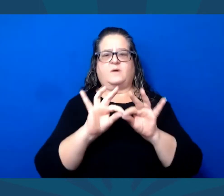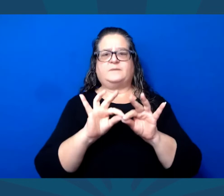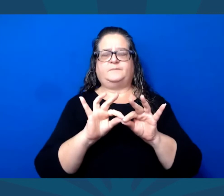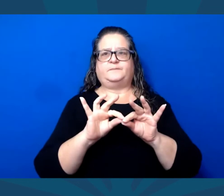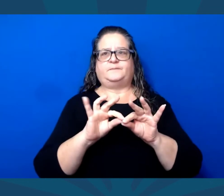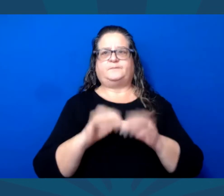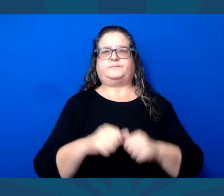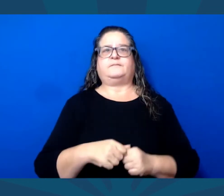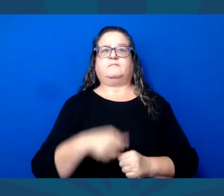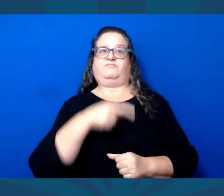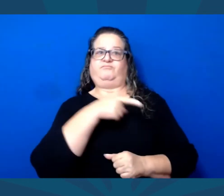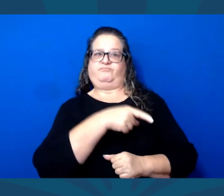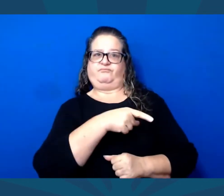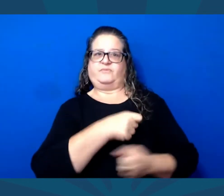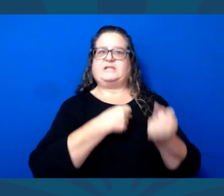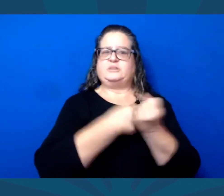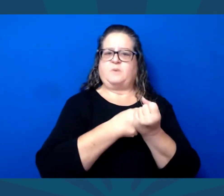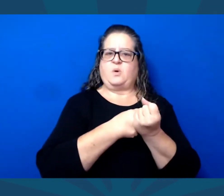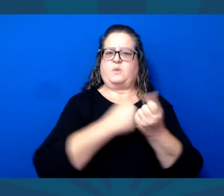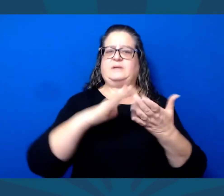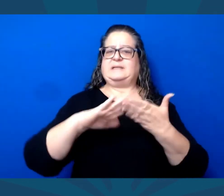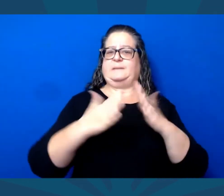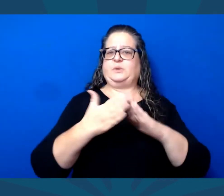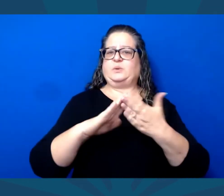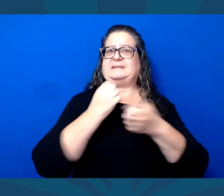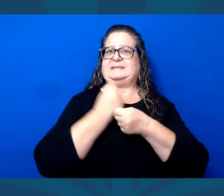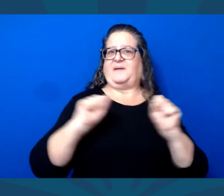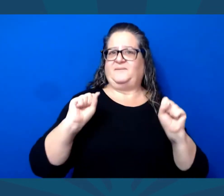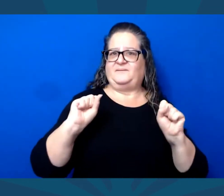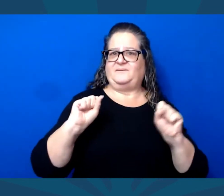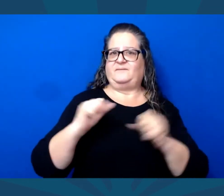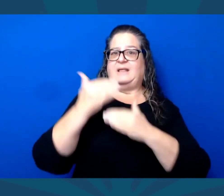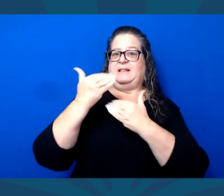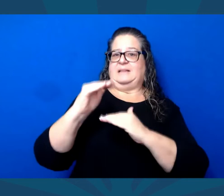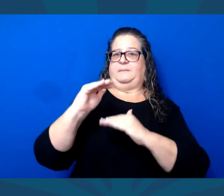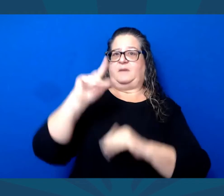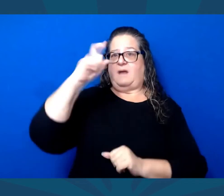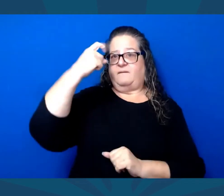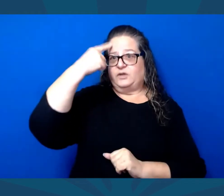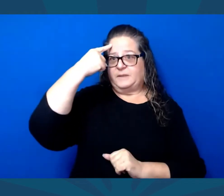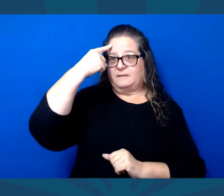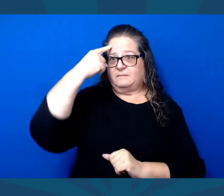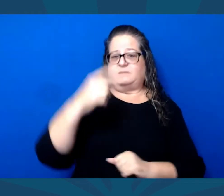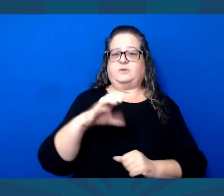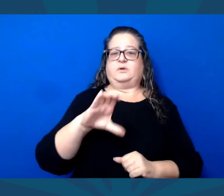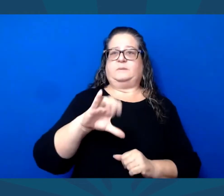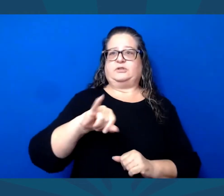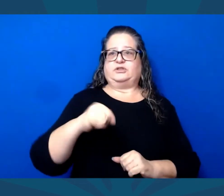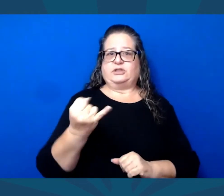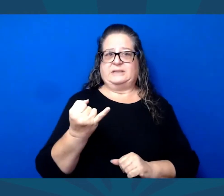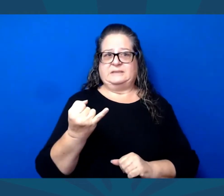Marin stands for community safety, limited government, criminal justice reform,